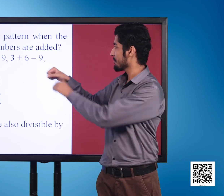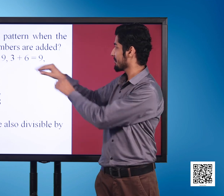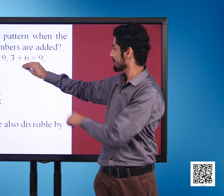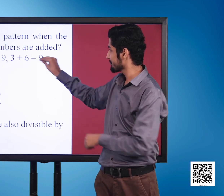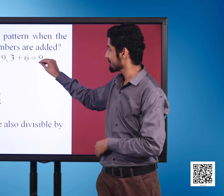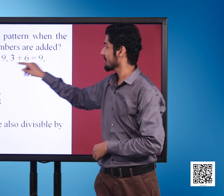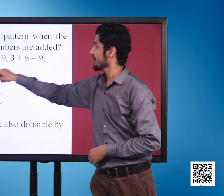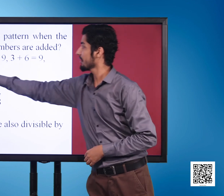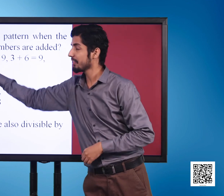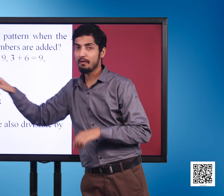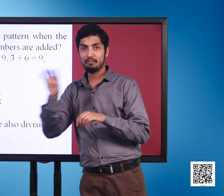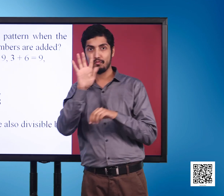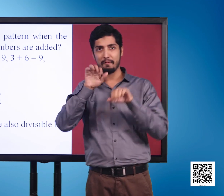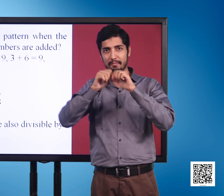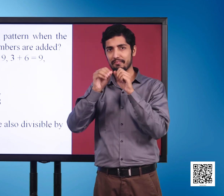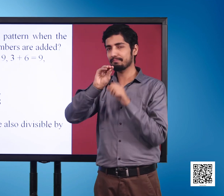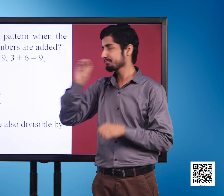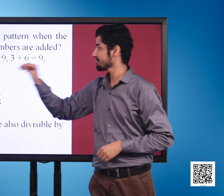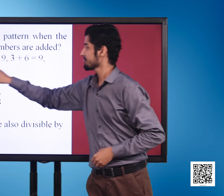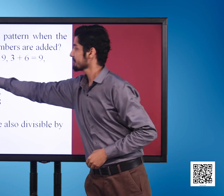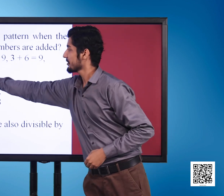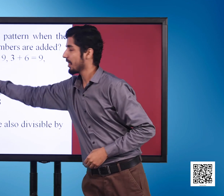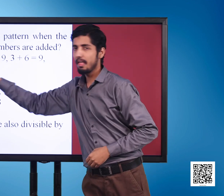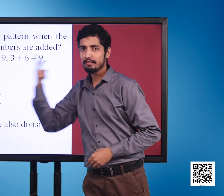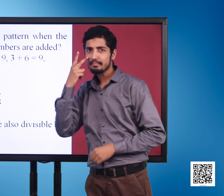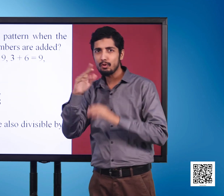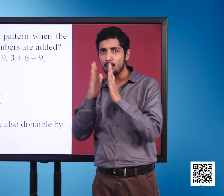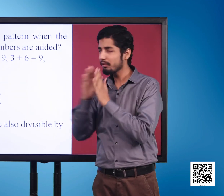3 plus 6 is equal to 9. 4 plus 5 is equal to 9.